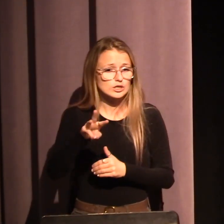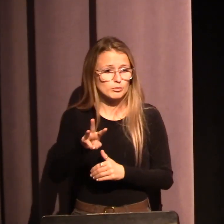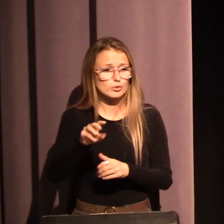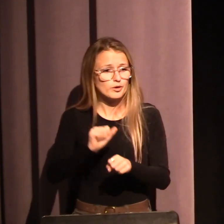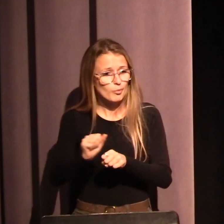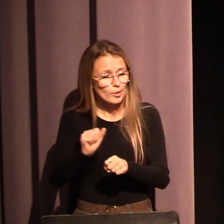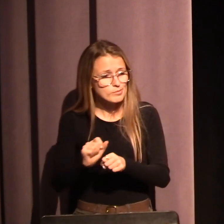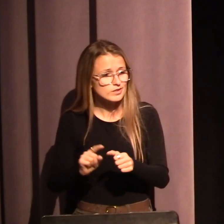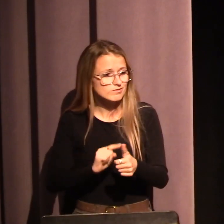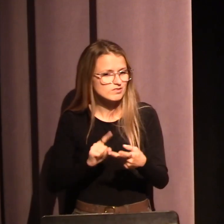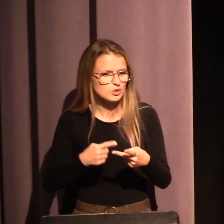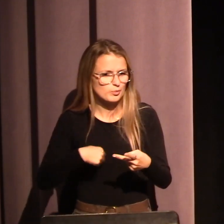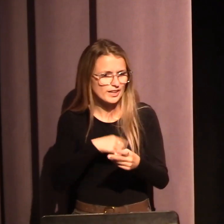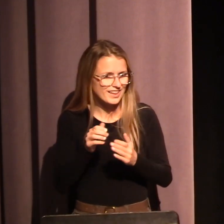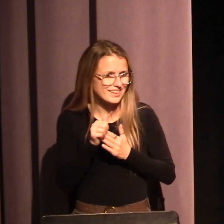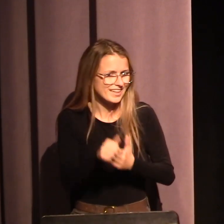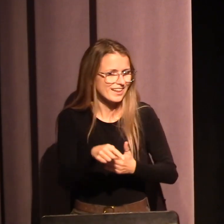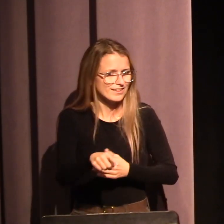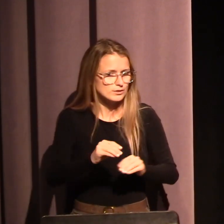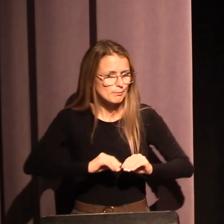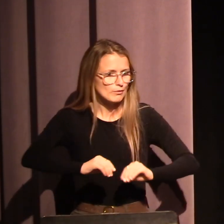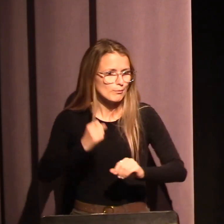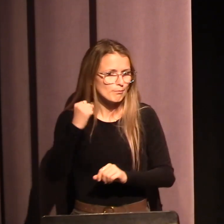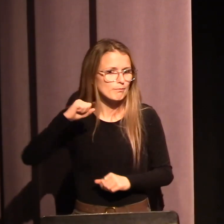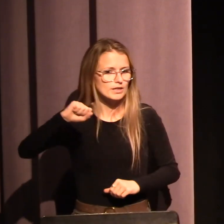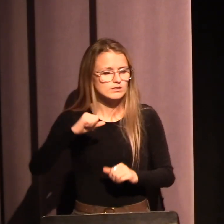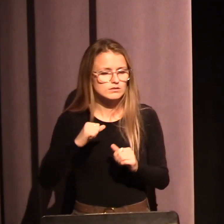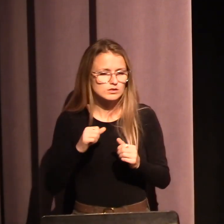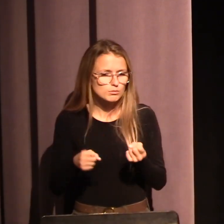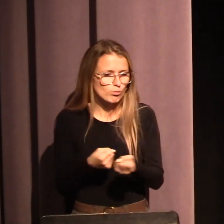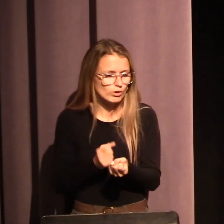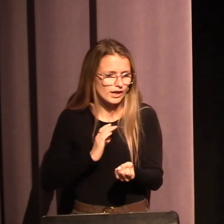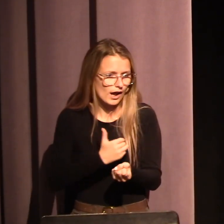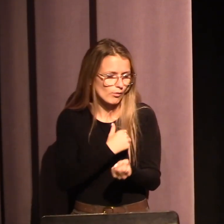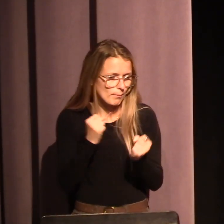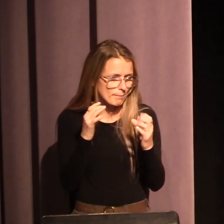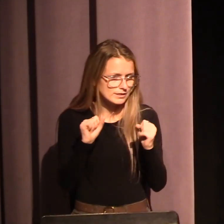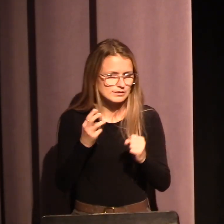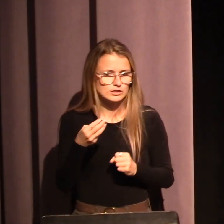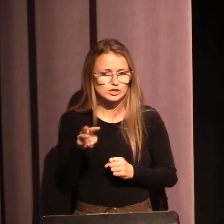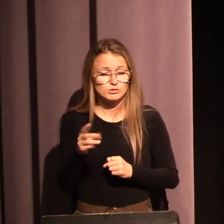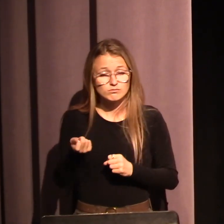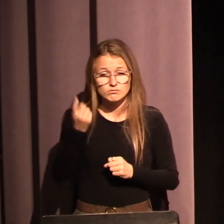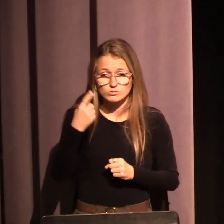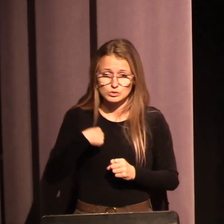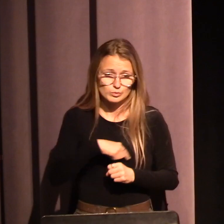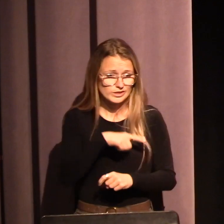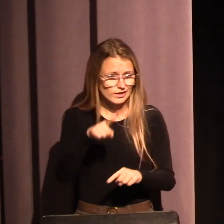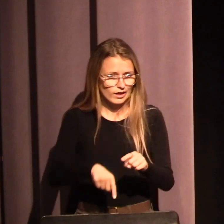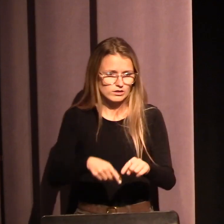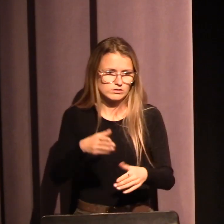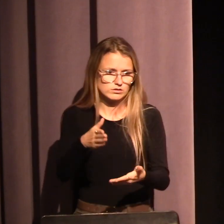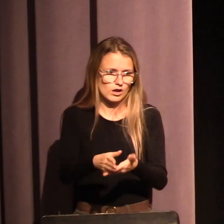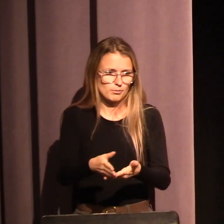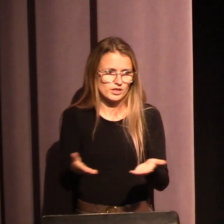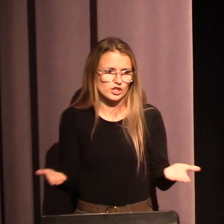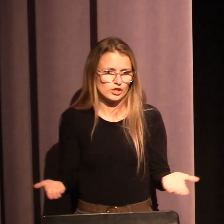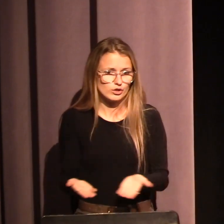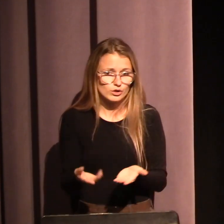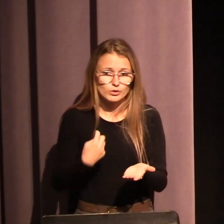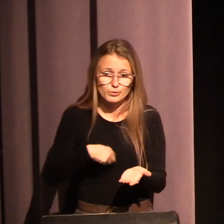are leading the charge to support these incredible individuals. However, we cannot end here. We